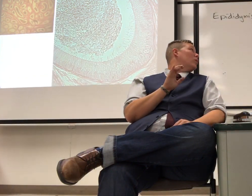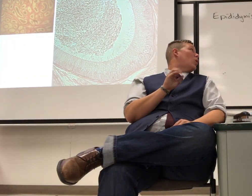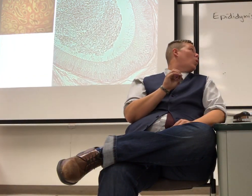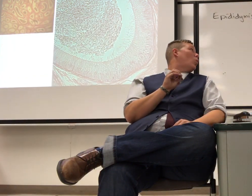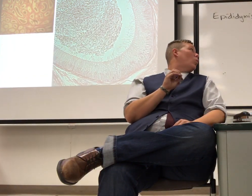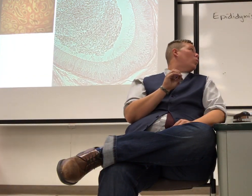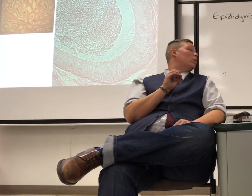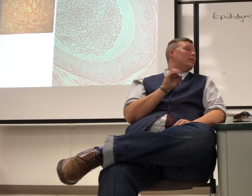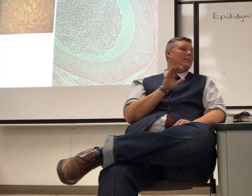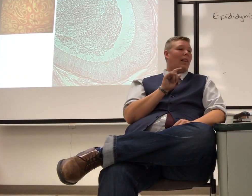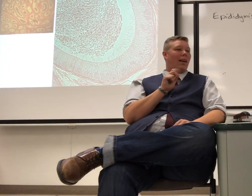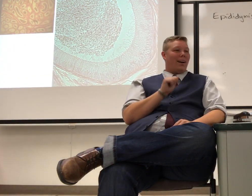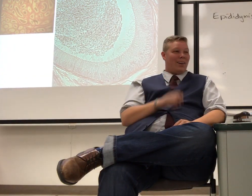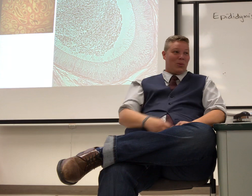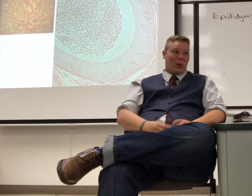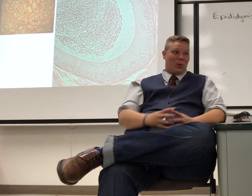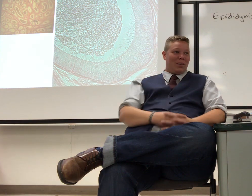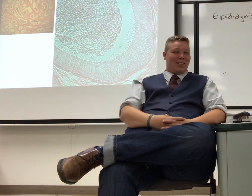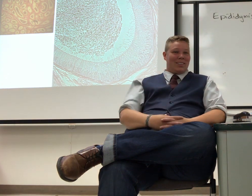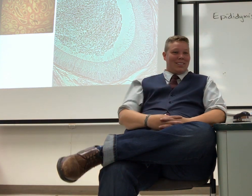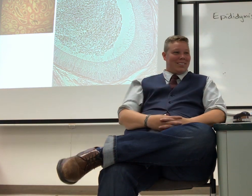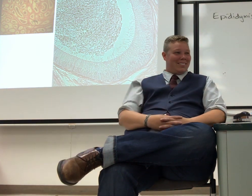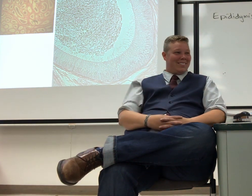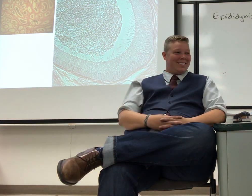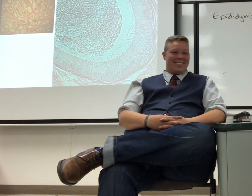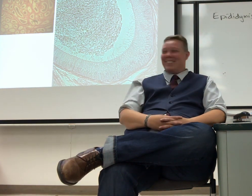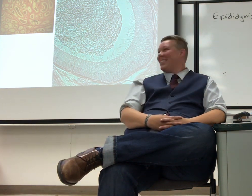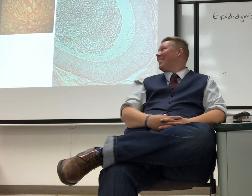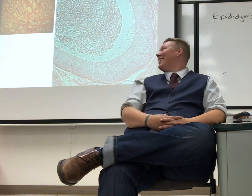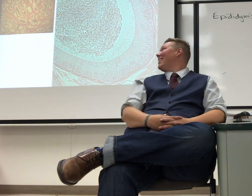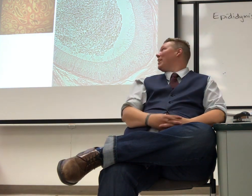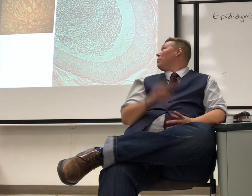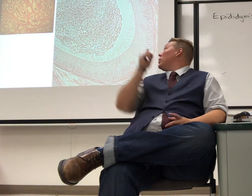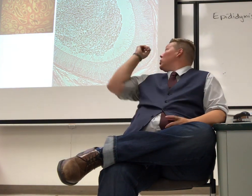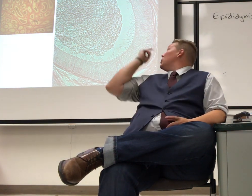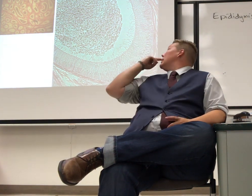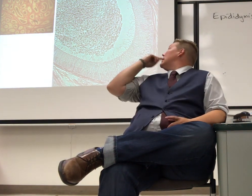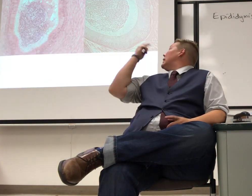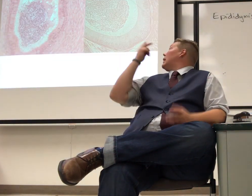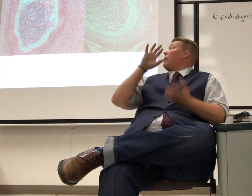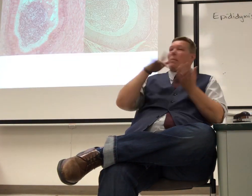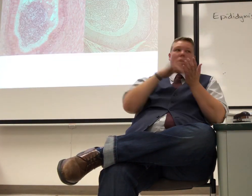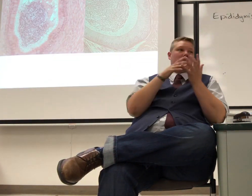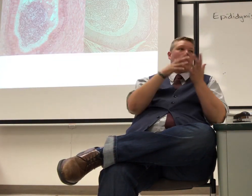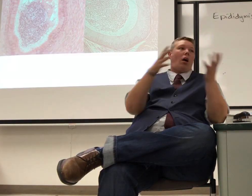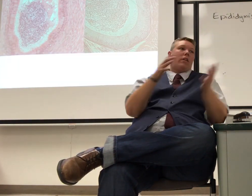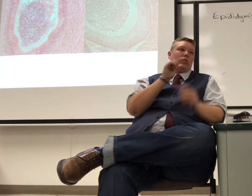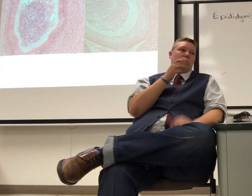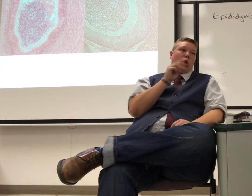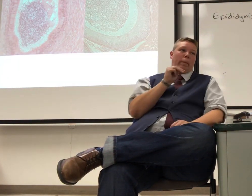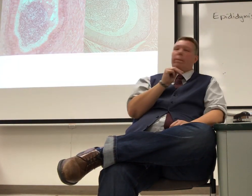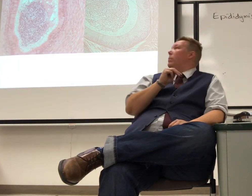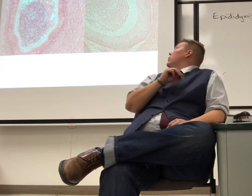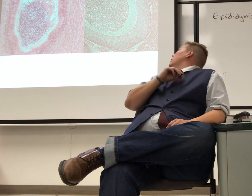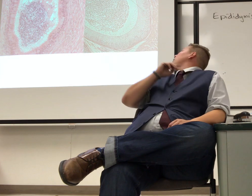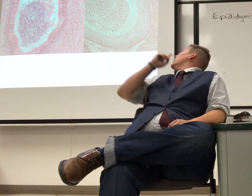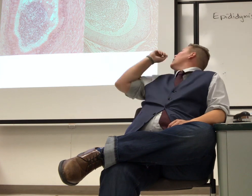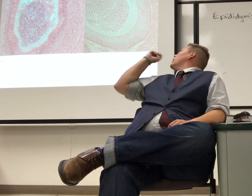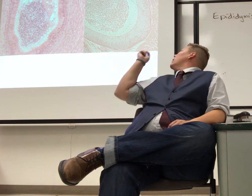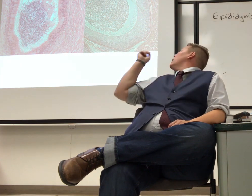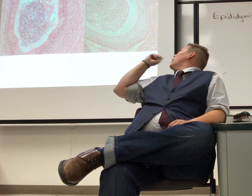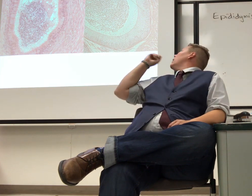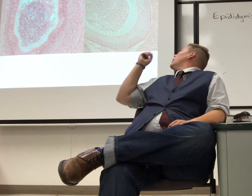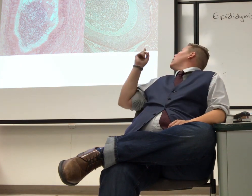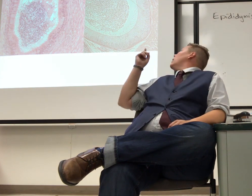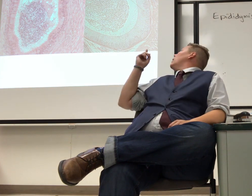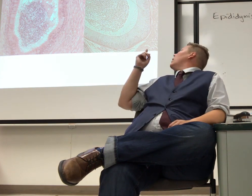And you can see the spermatocytes are right in the middle. Lots of sperm. And if you do a side by side,